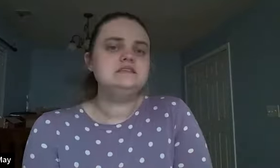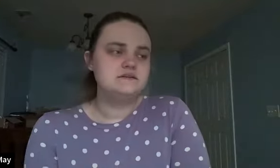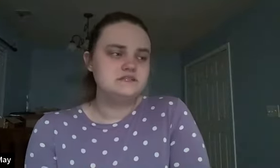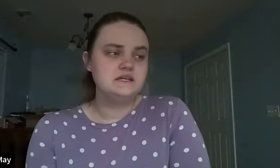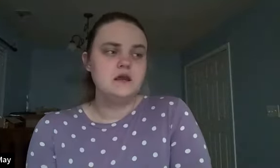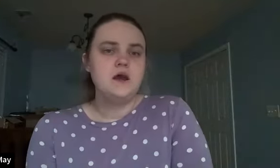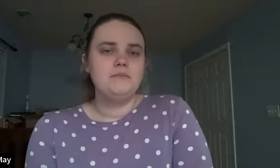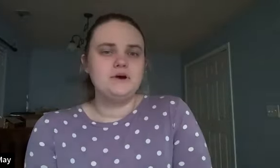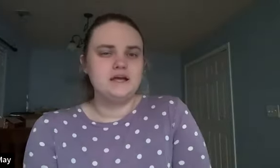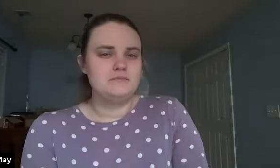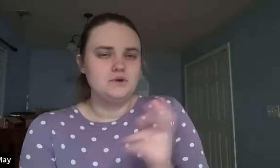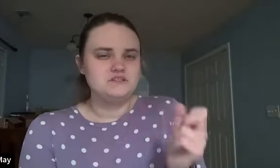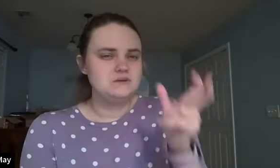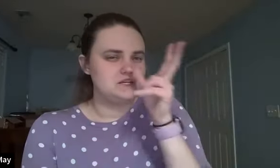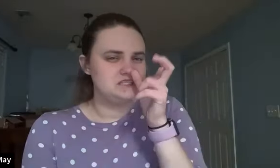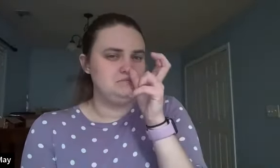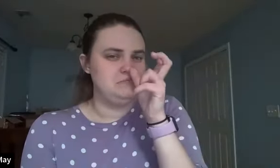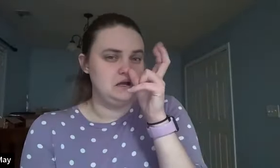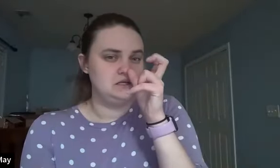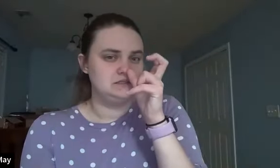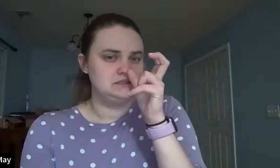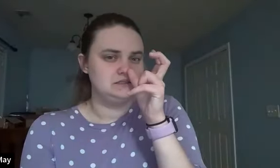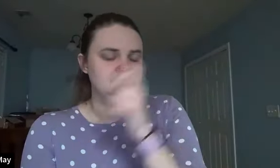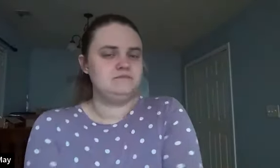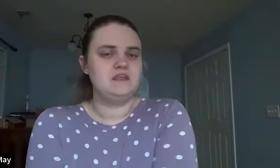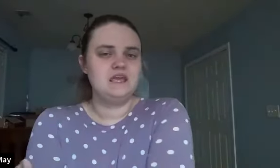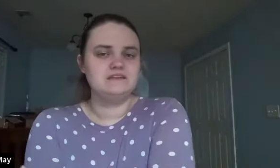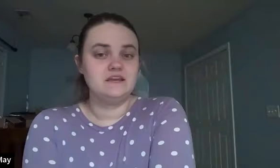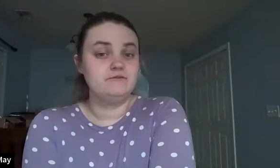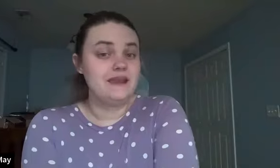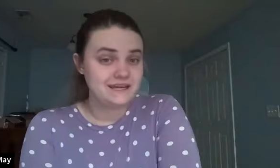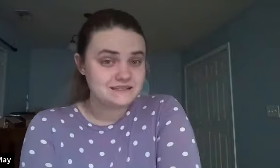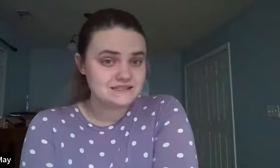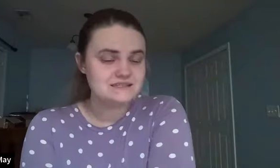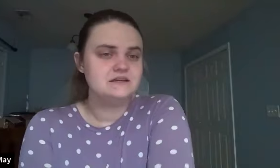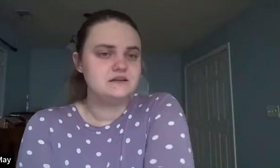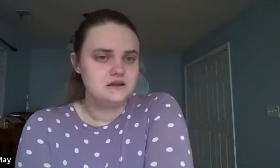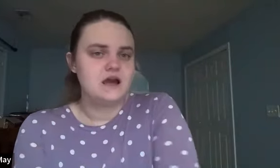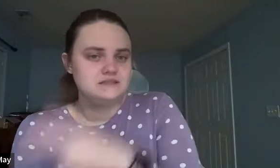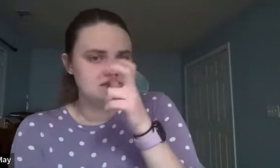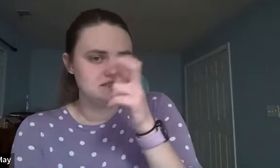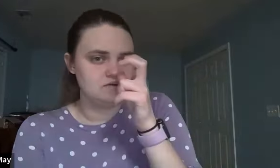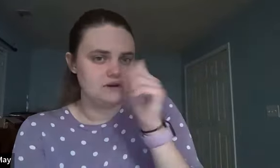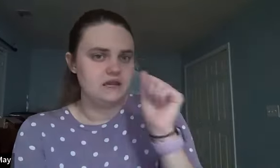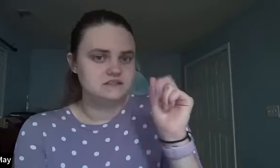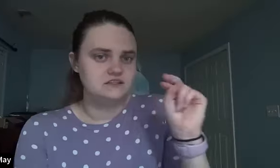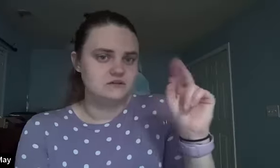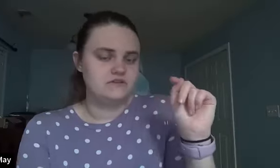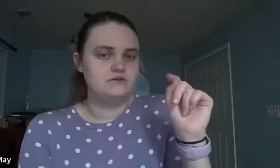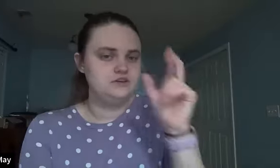that I've seen, but most of them I just see bug. And if like for ants, I see this one for ants too. Like they'll usually